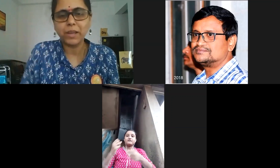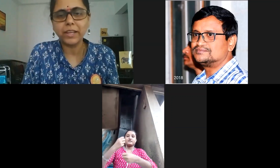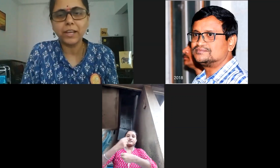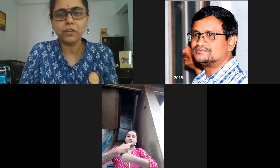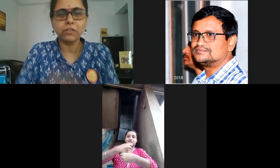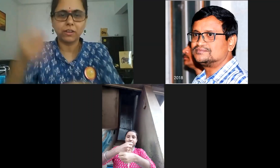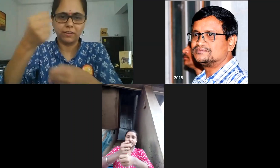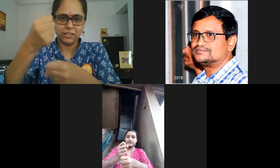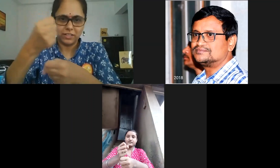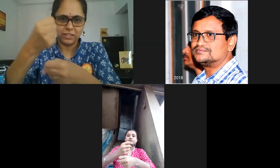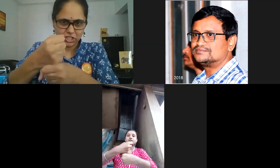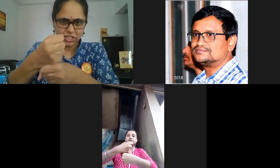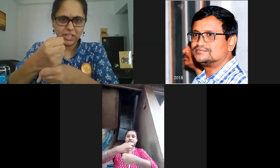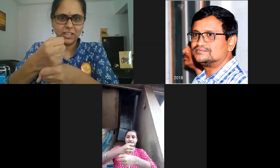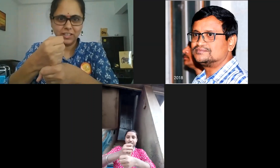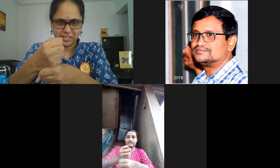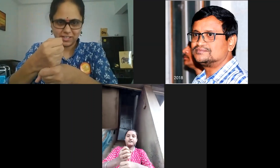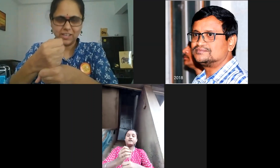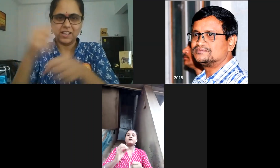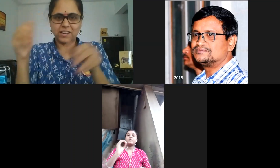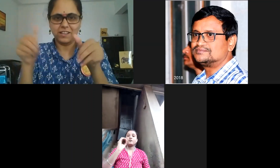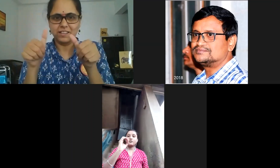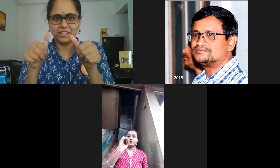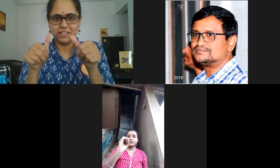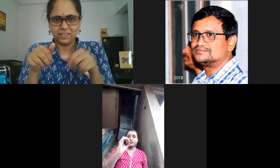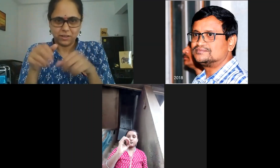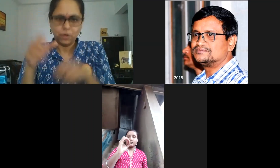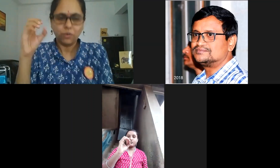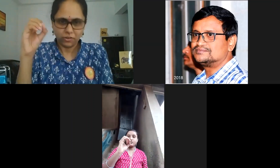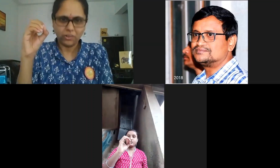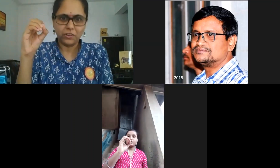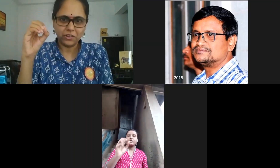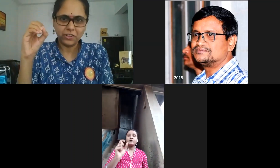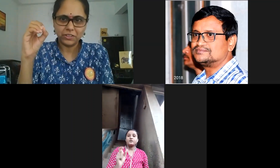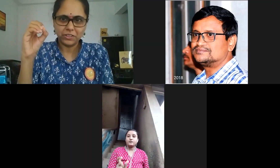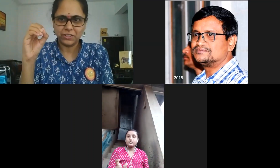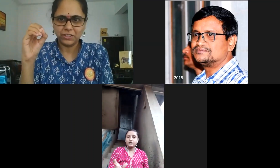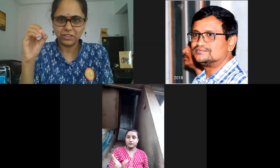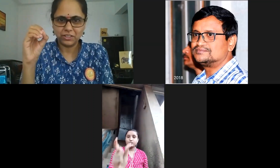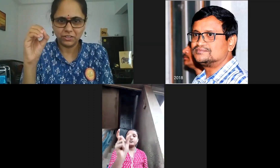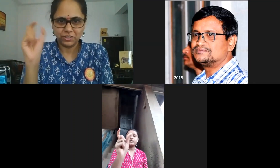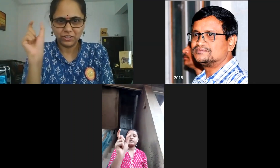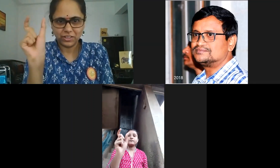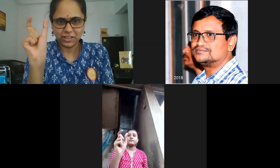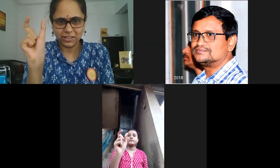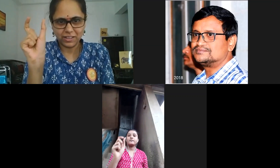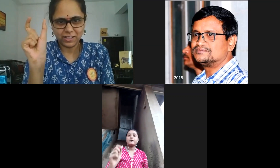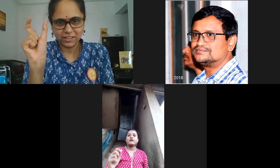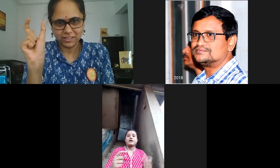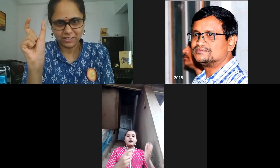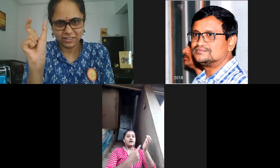hello. G. G, Ha. O, U,